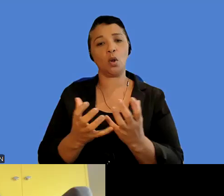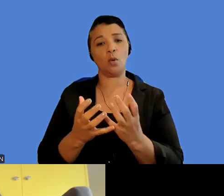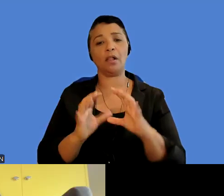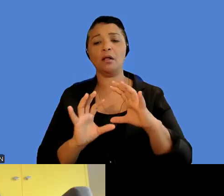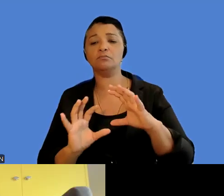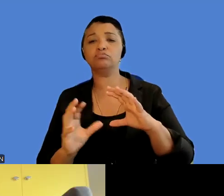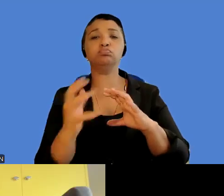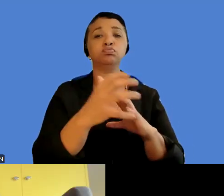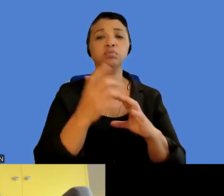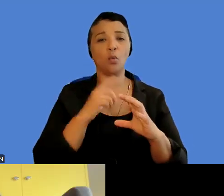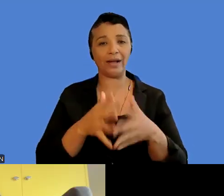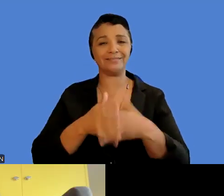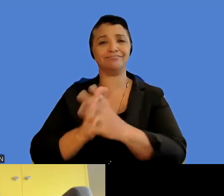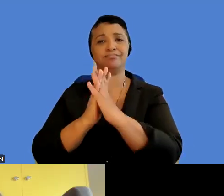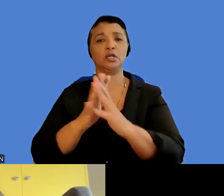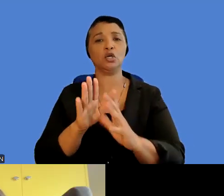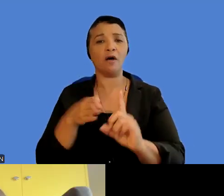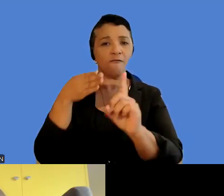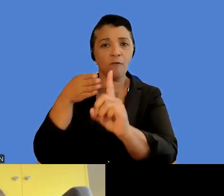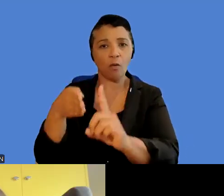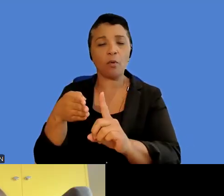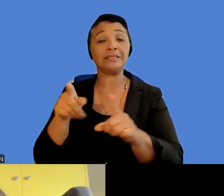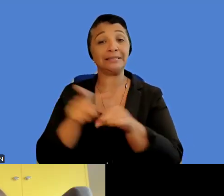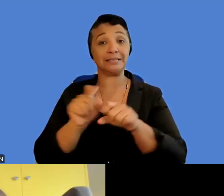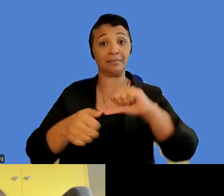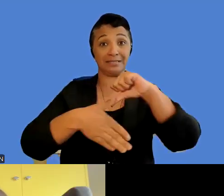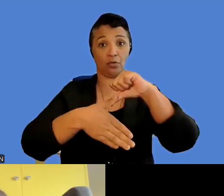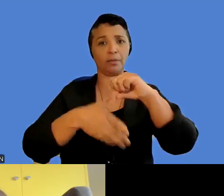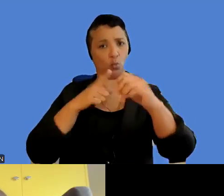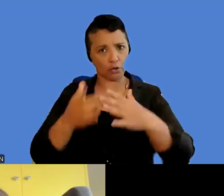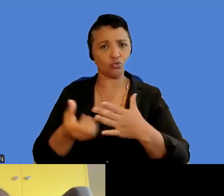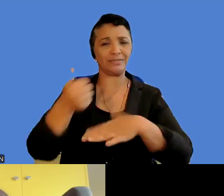and establish focal points, including in South America.